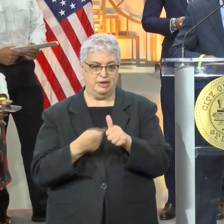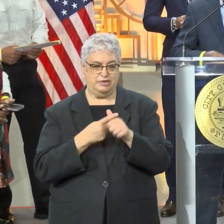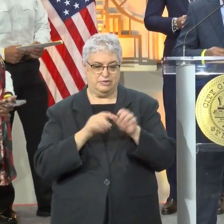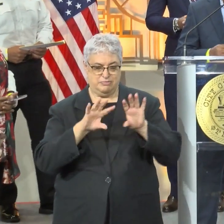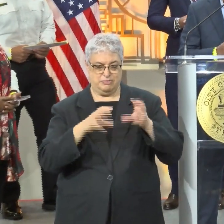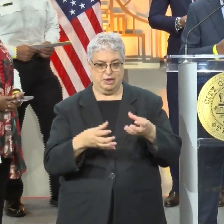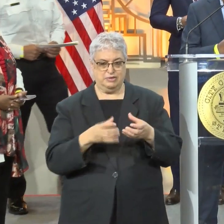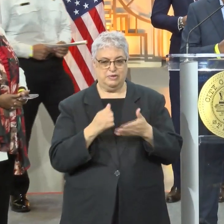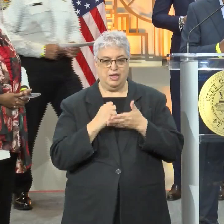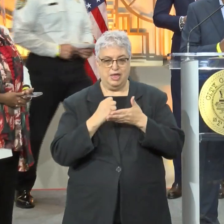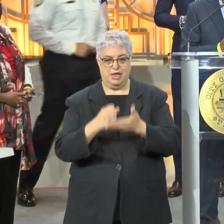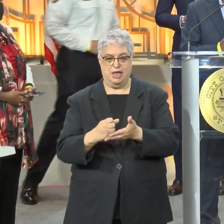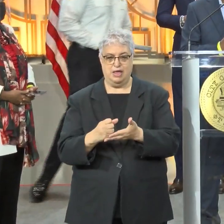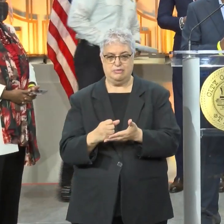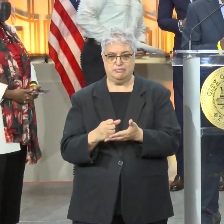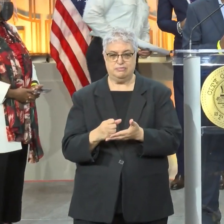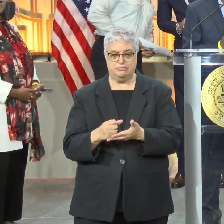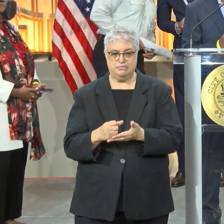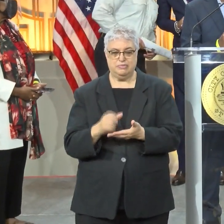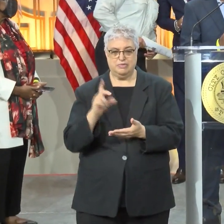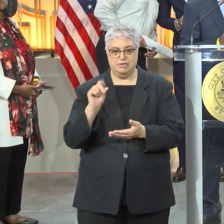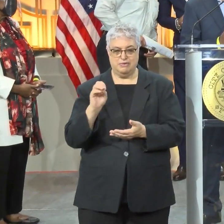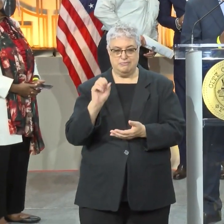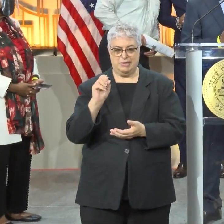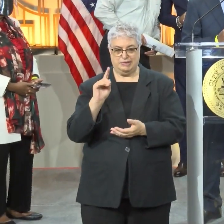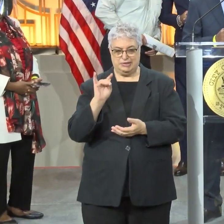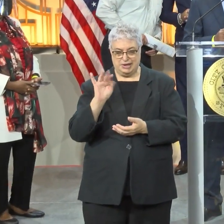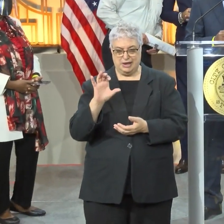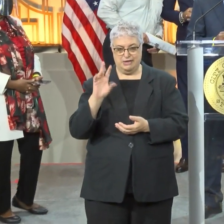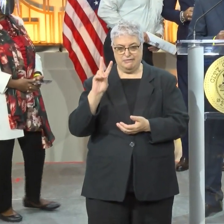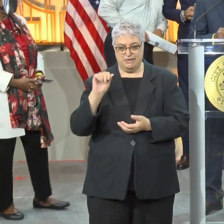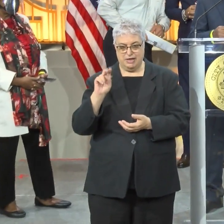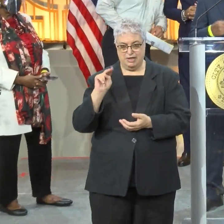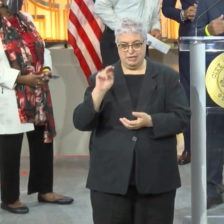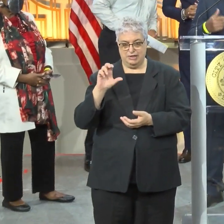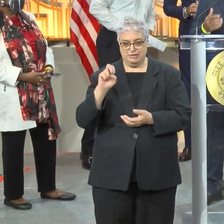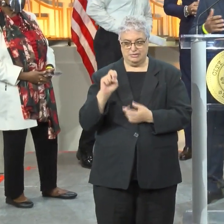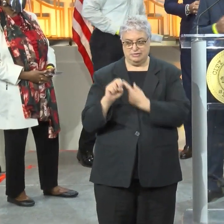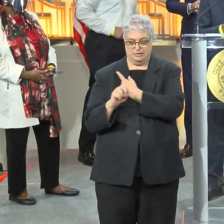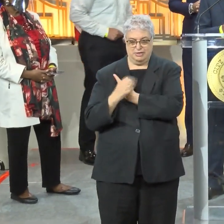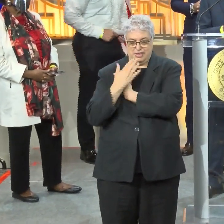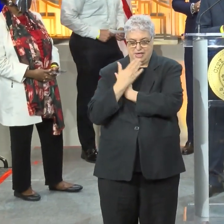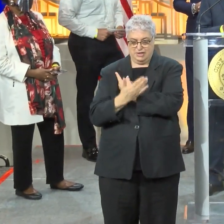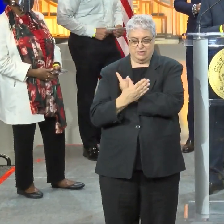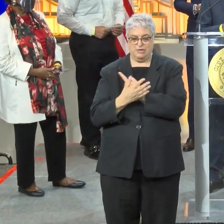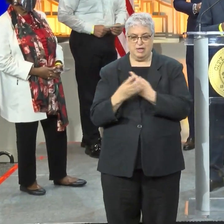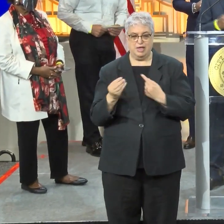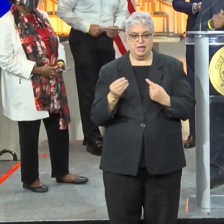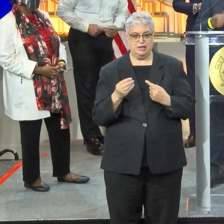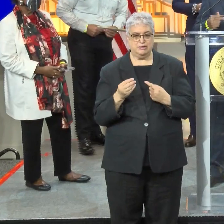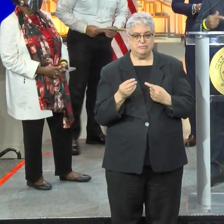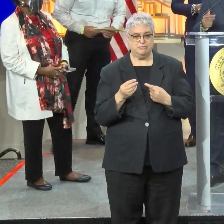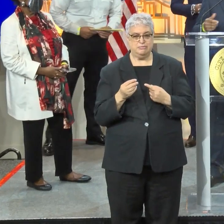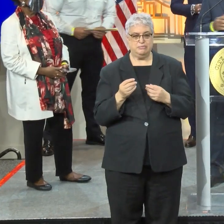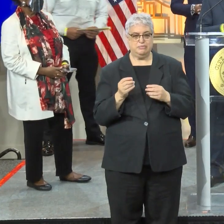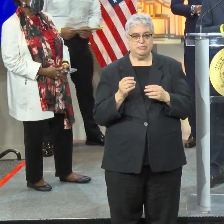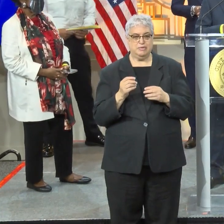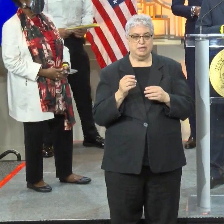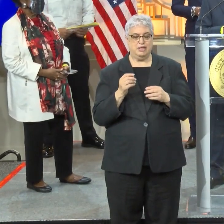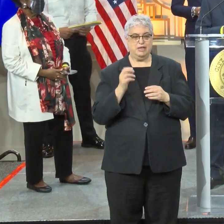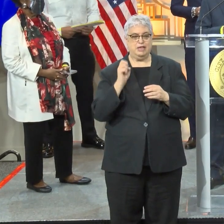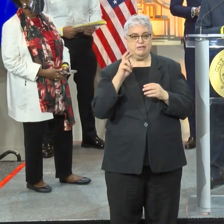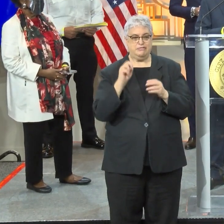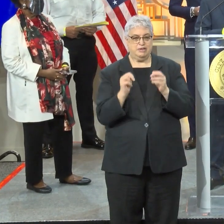package to assist on domestic violence, and quite frankly, even more is needed.